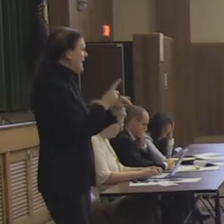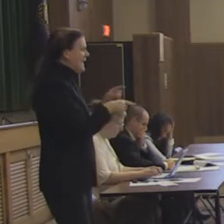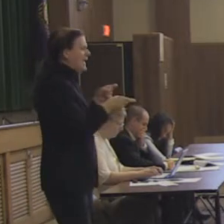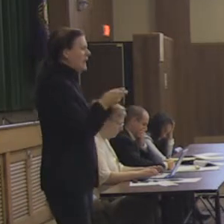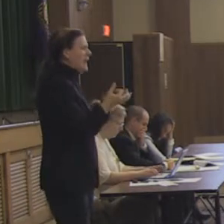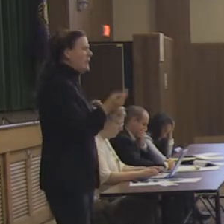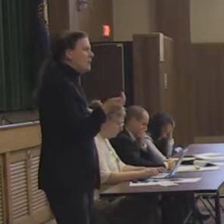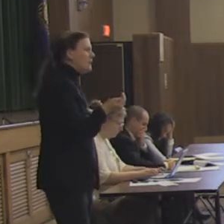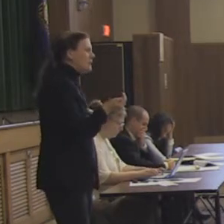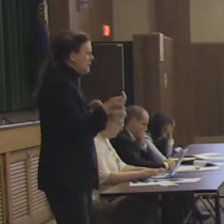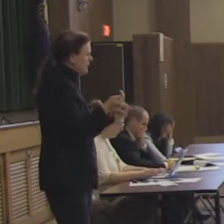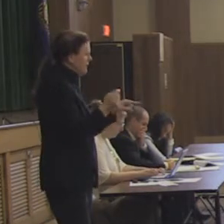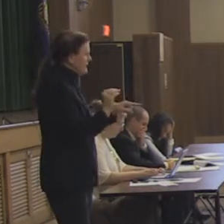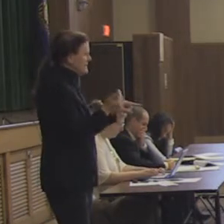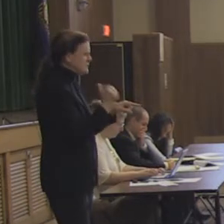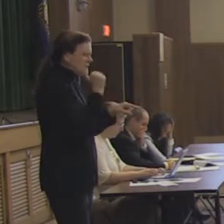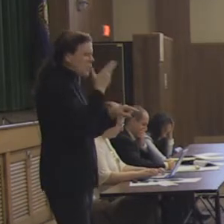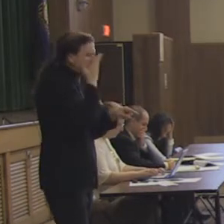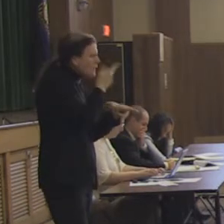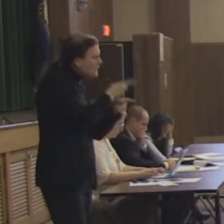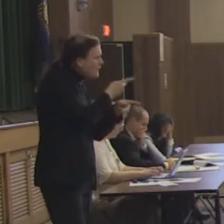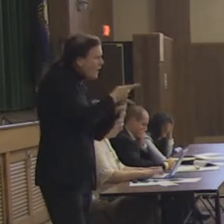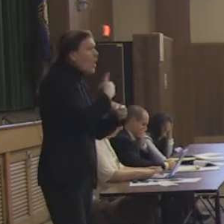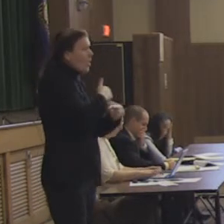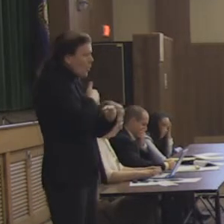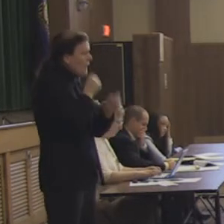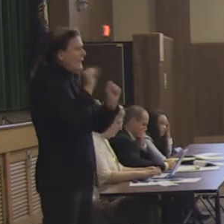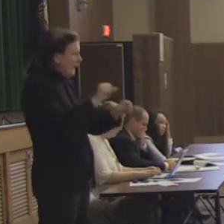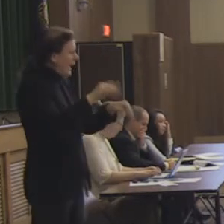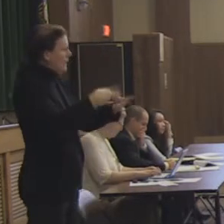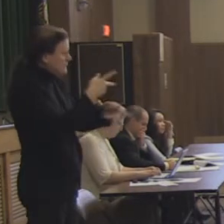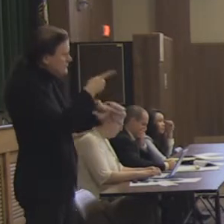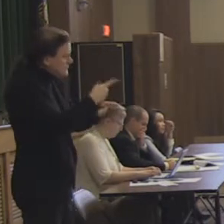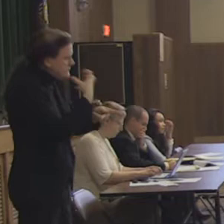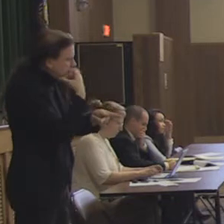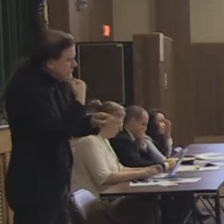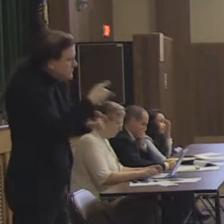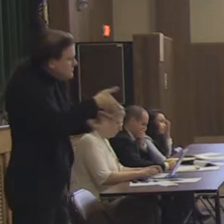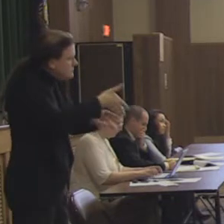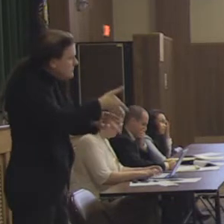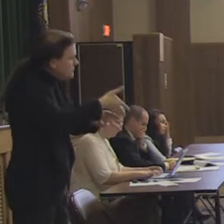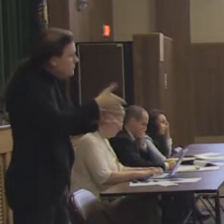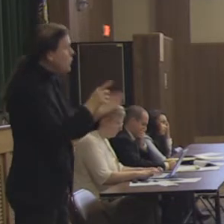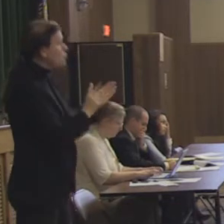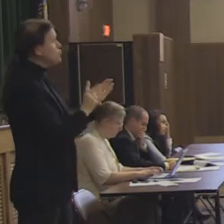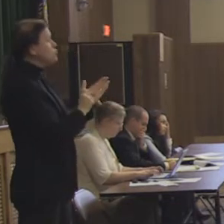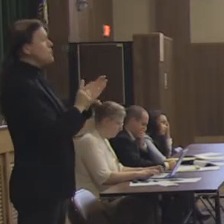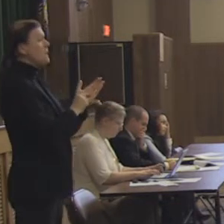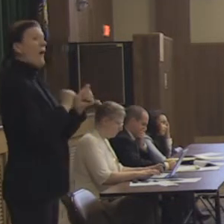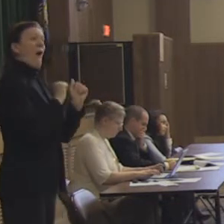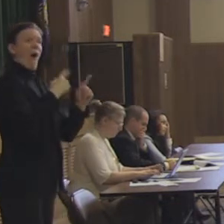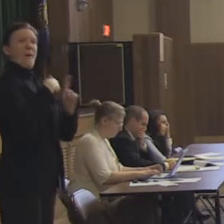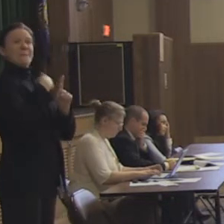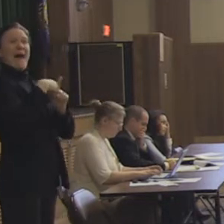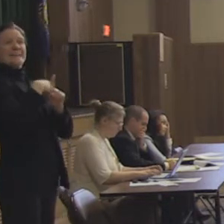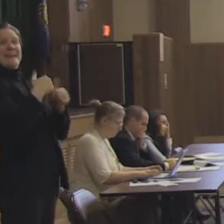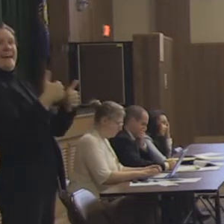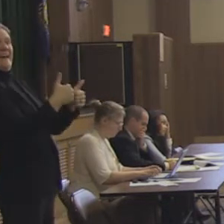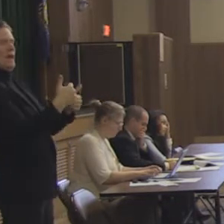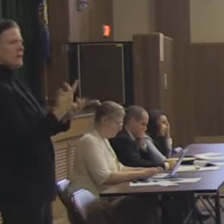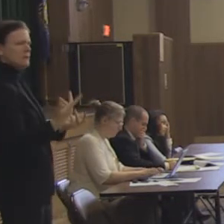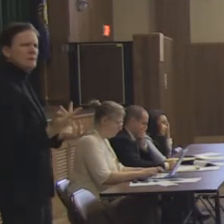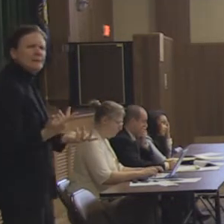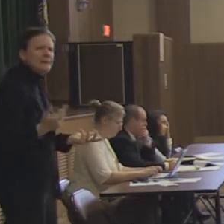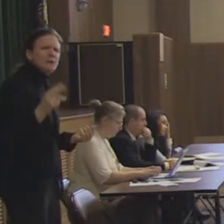give the care that we at BHD are able to provide. The newspapers seem to fail to report about this.